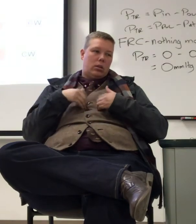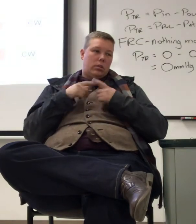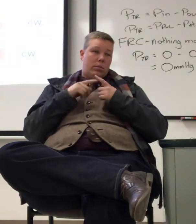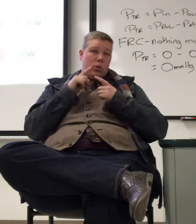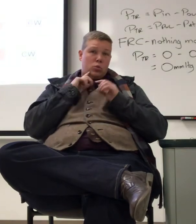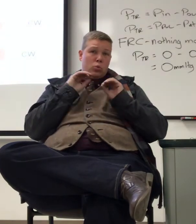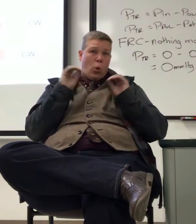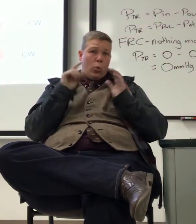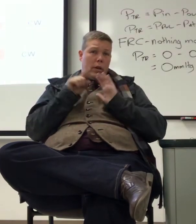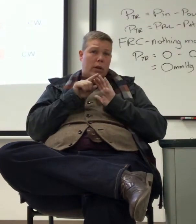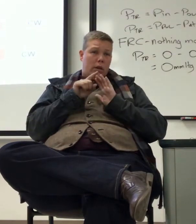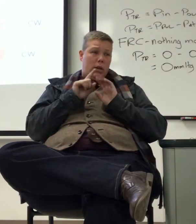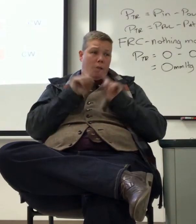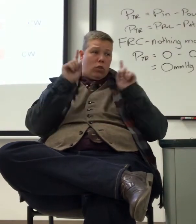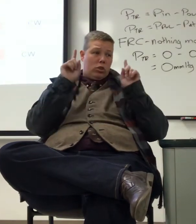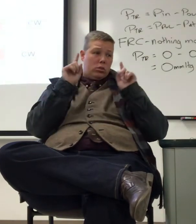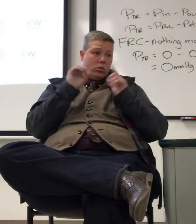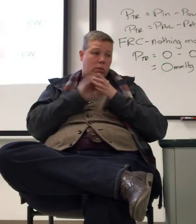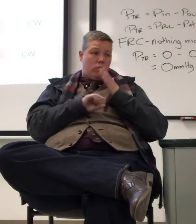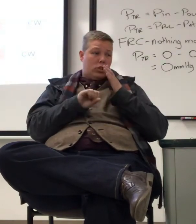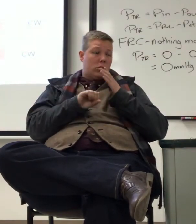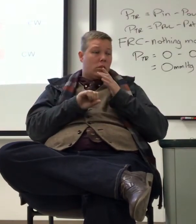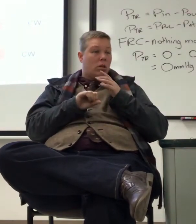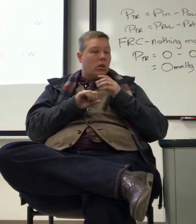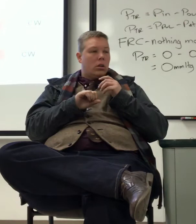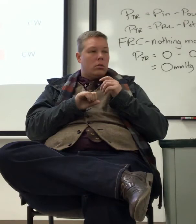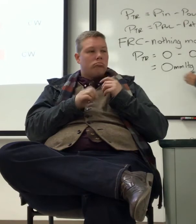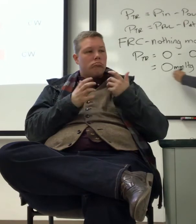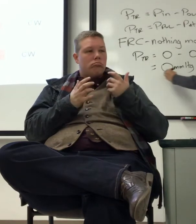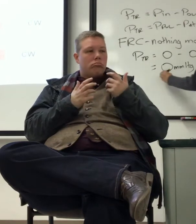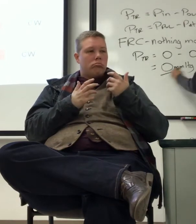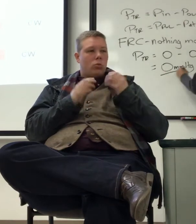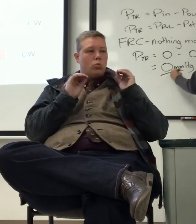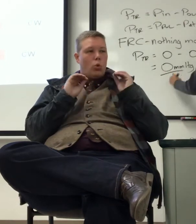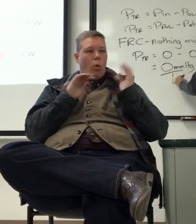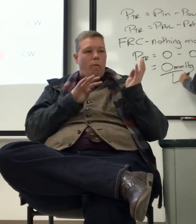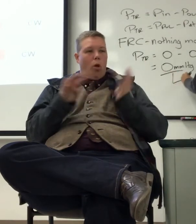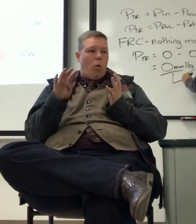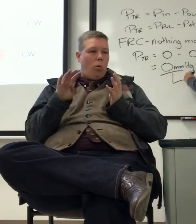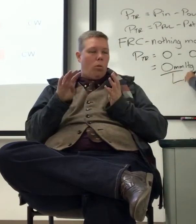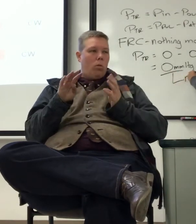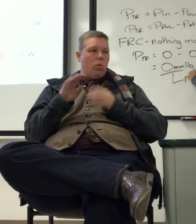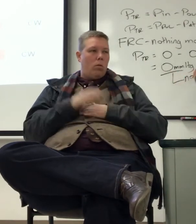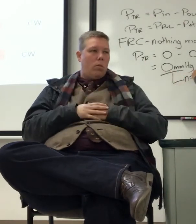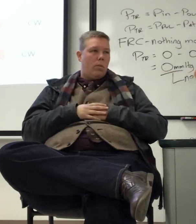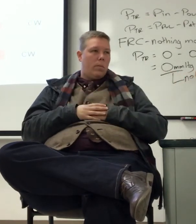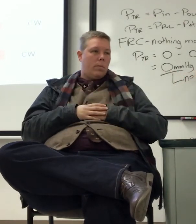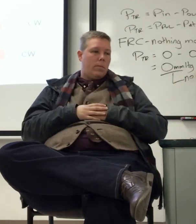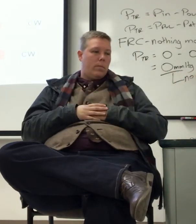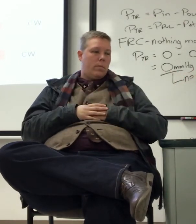Right? This is before you breathe. That's what I want you to understand. 0 gradient means no airflow.